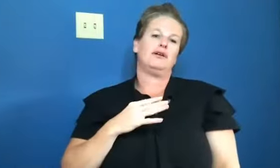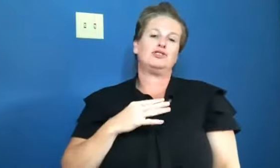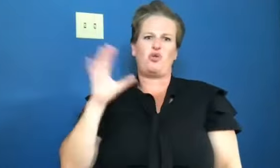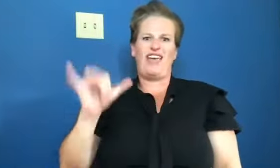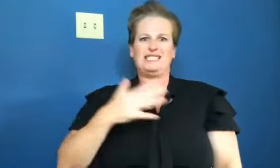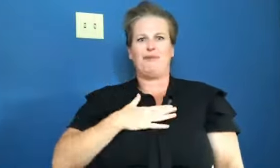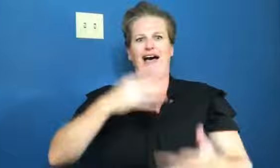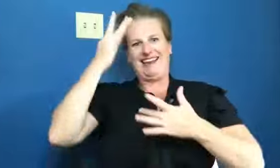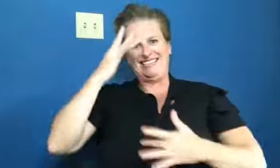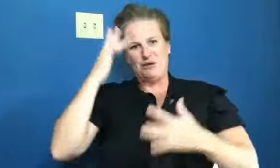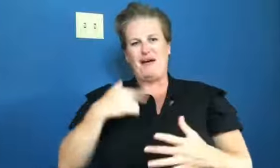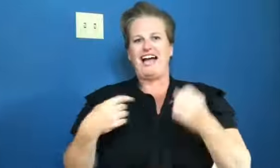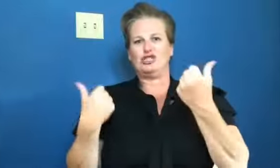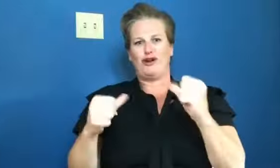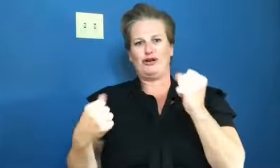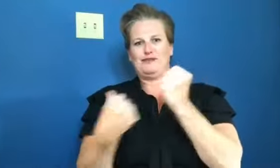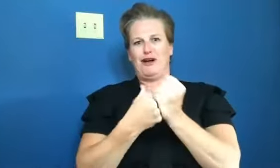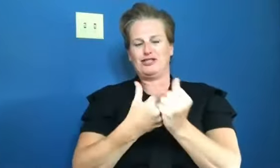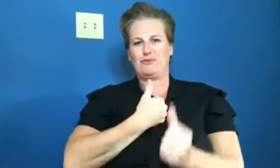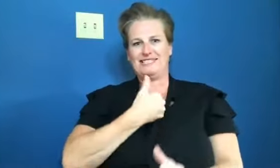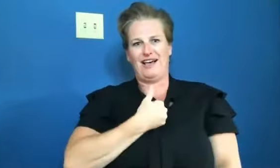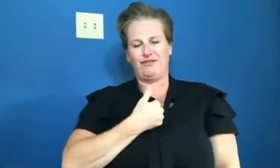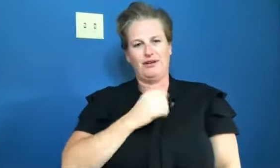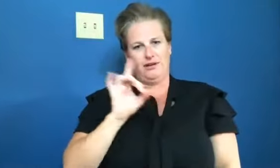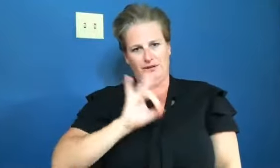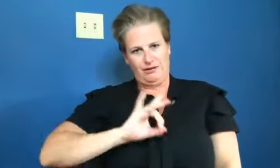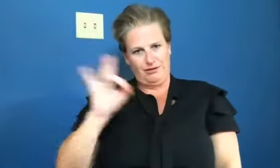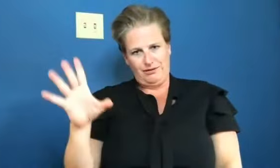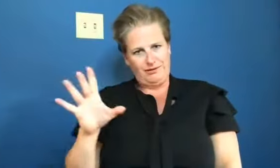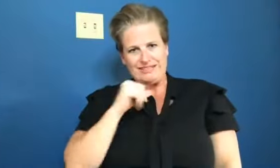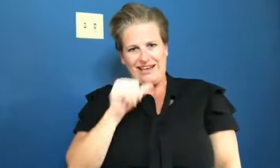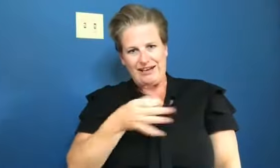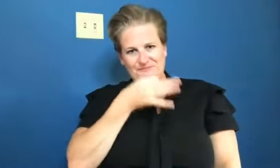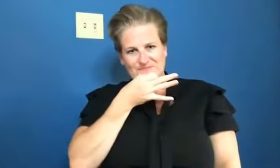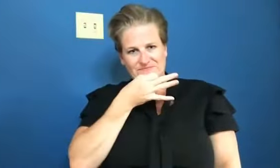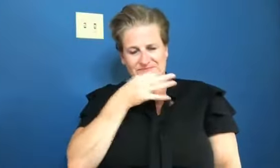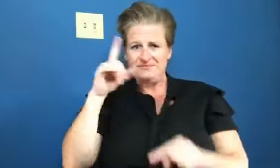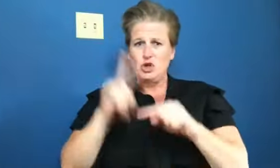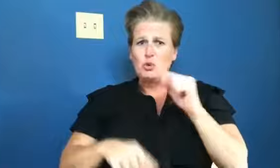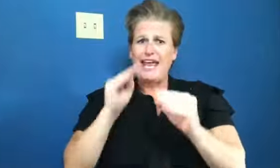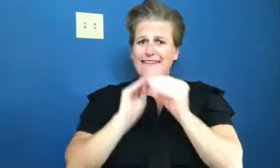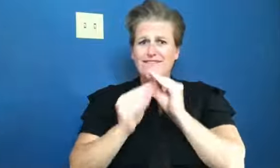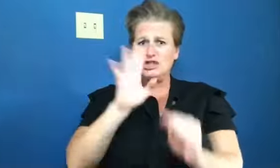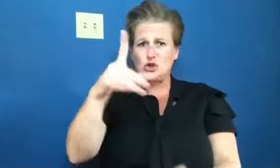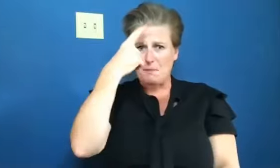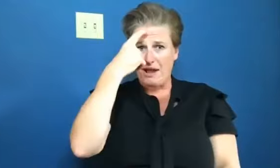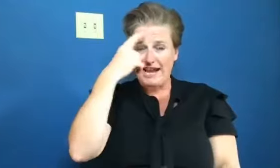best example of unskilled labor right there. Because how can you fix your mind with your mind? How can you avoid immense